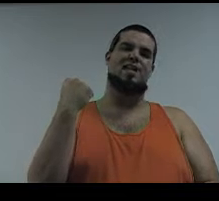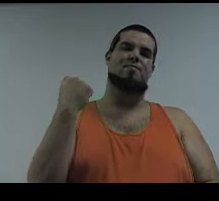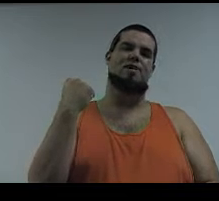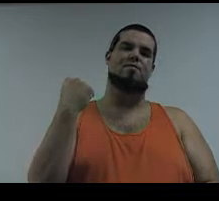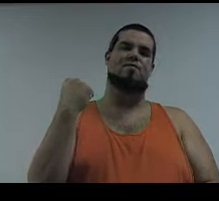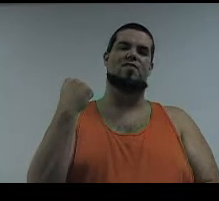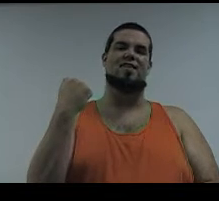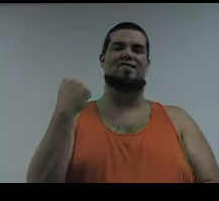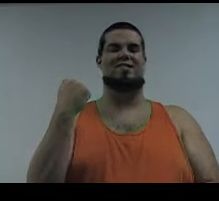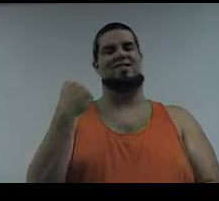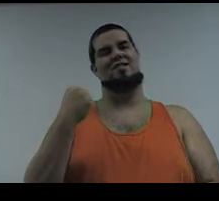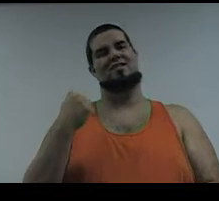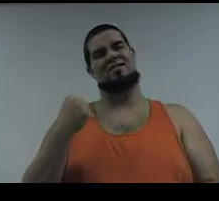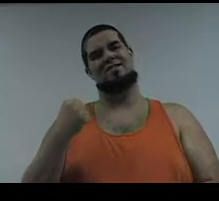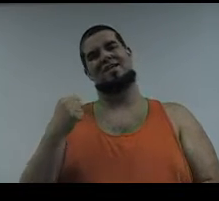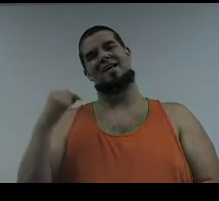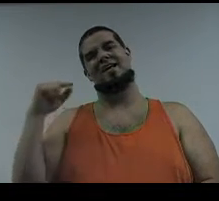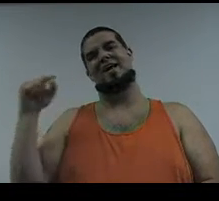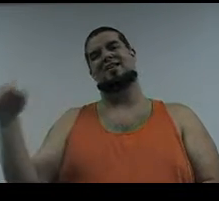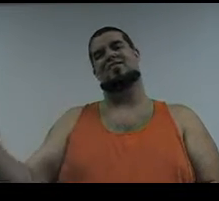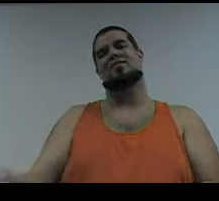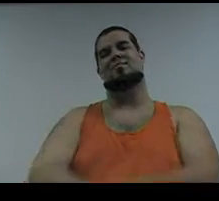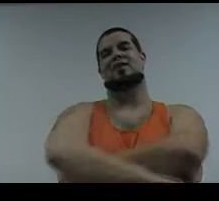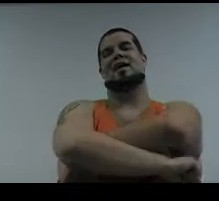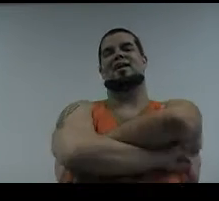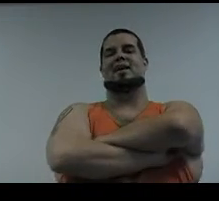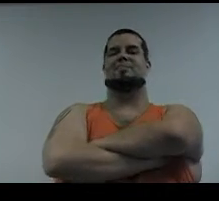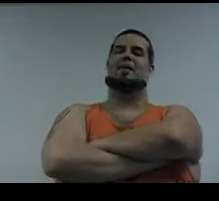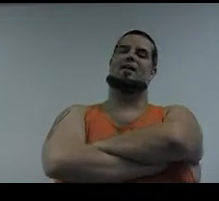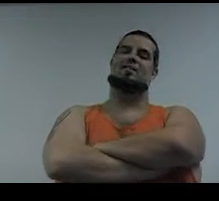Sandpaper fists and thumbtack kick pads.